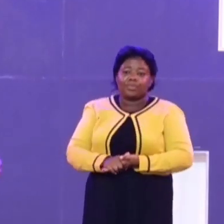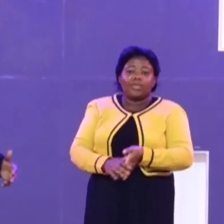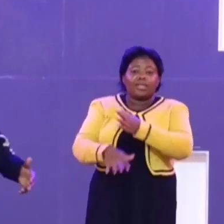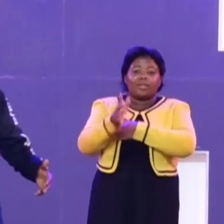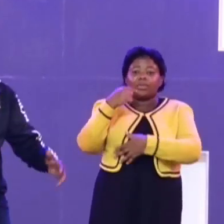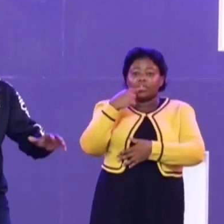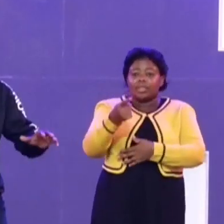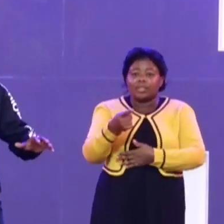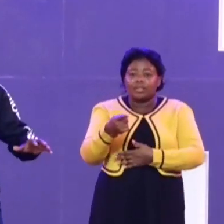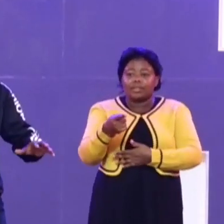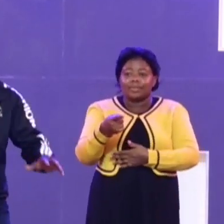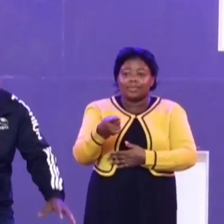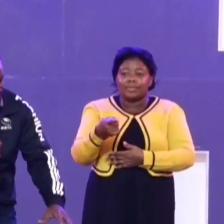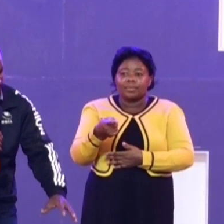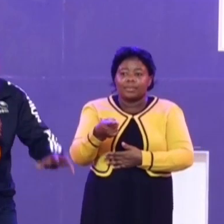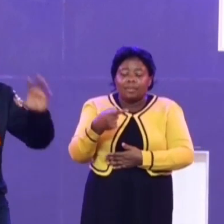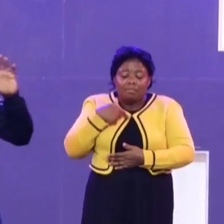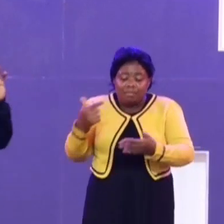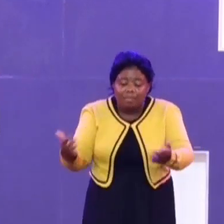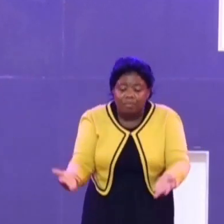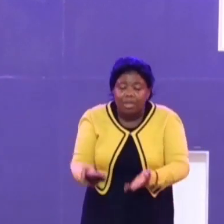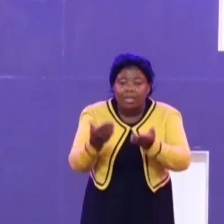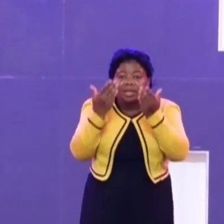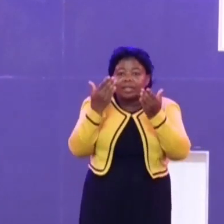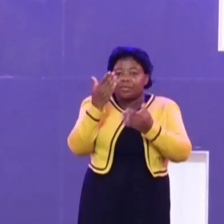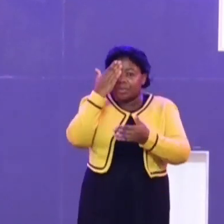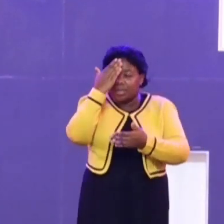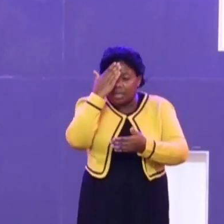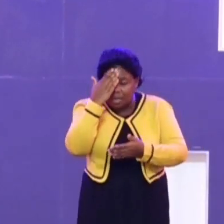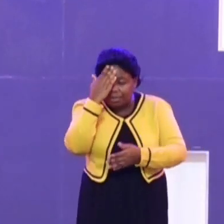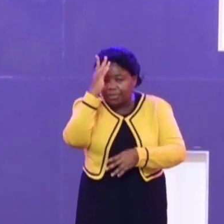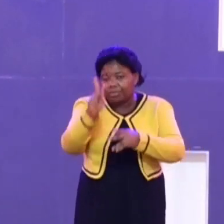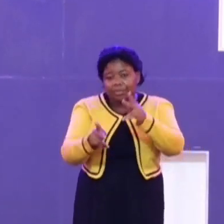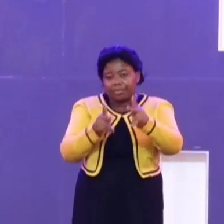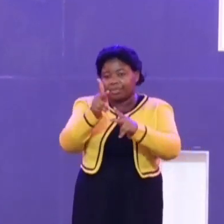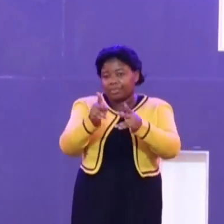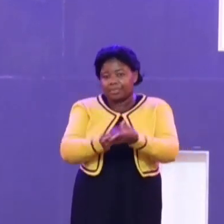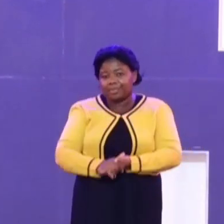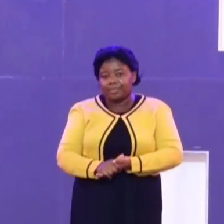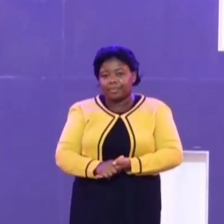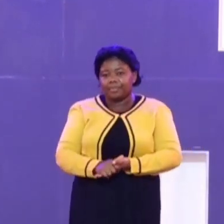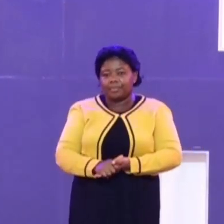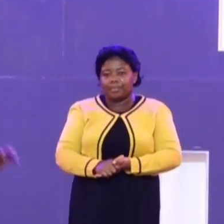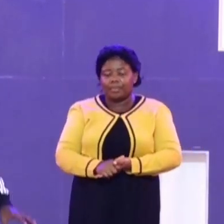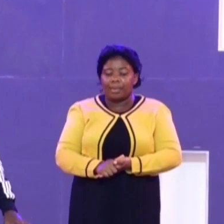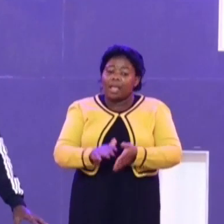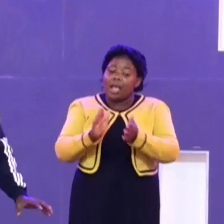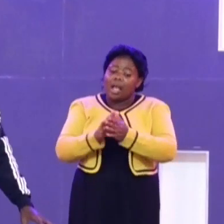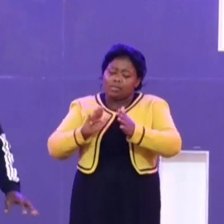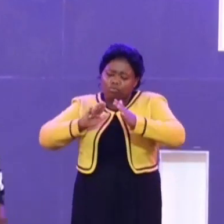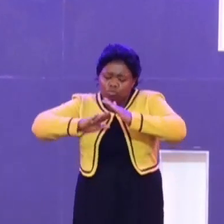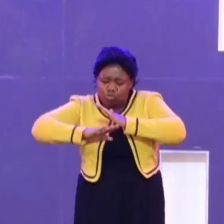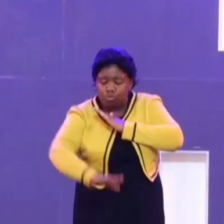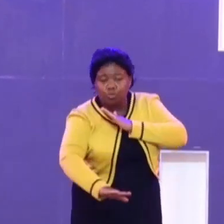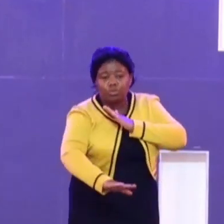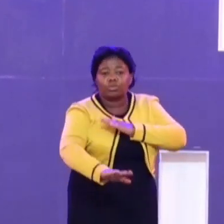says, I lift up the humble ones. But I put down the